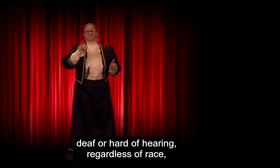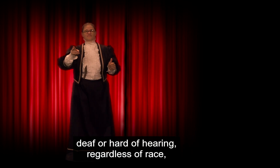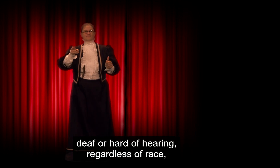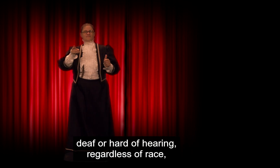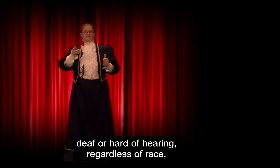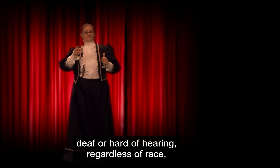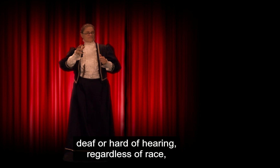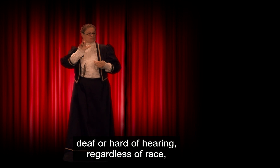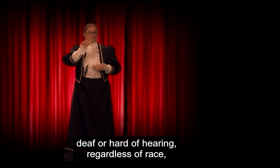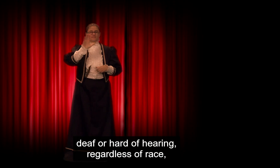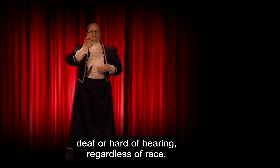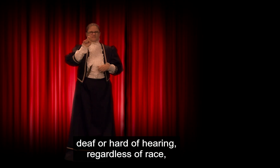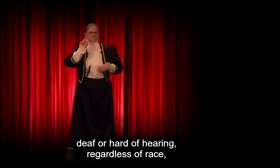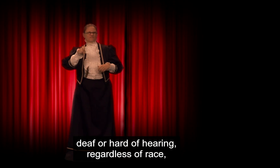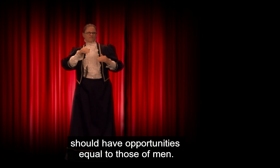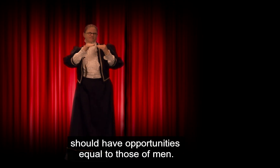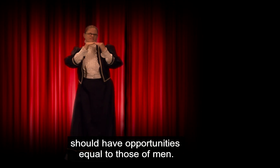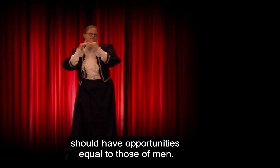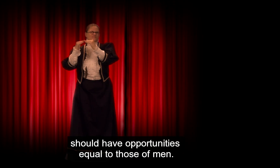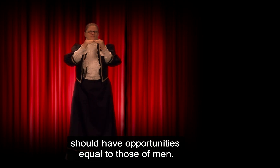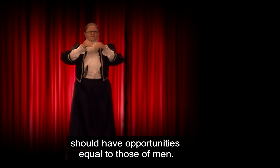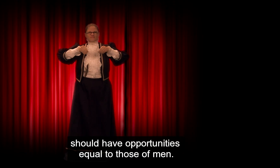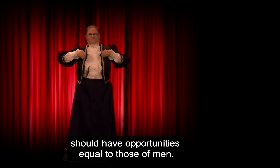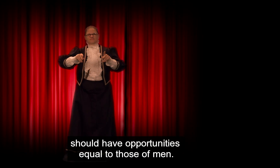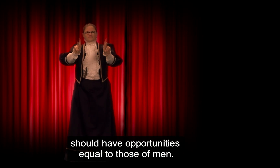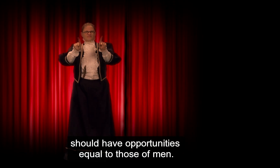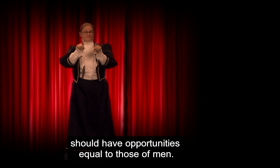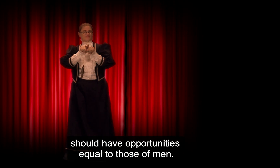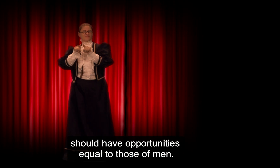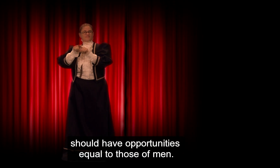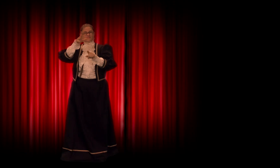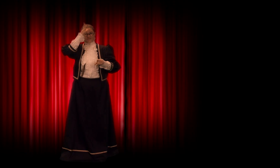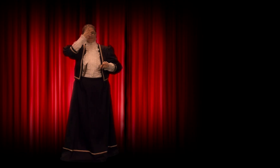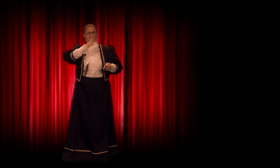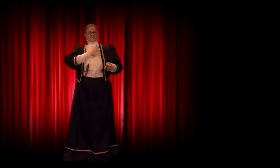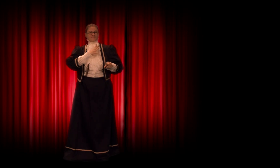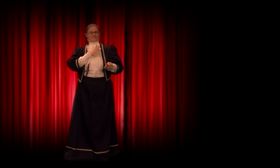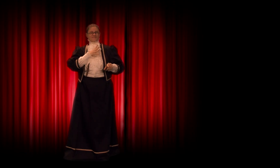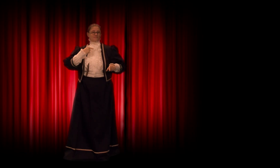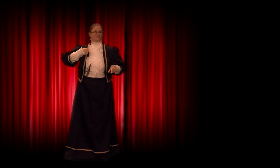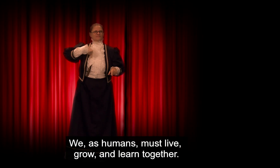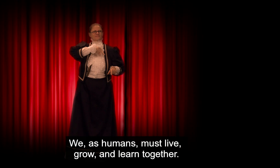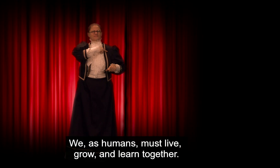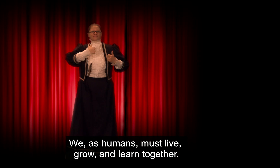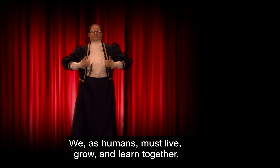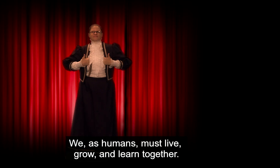hearing, regardless of race, should have opportunities equal to those of men. We as humans